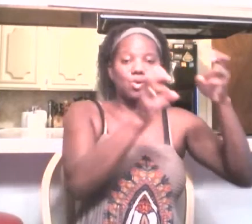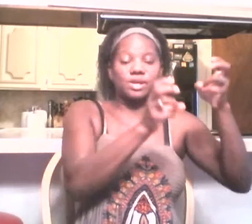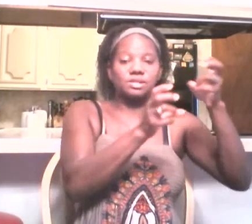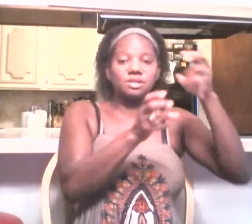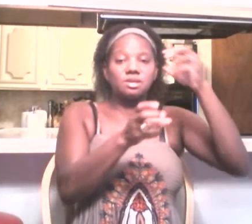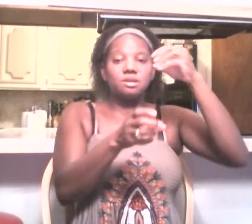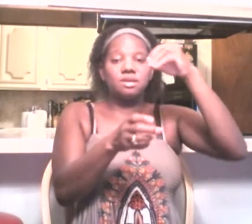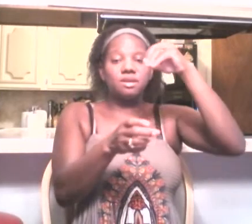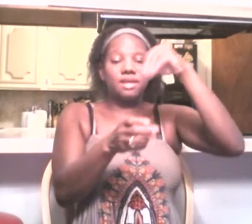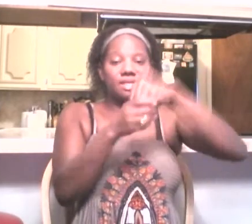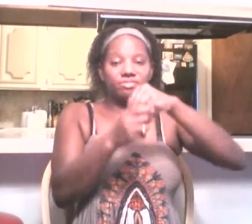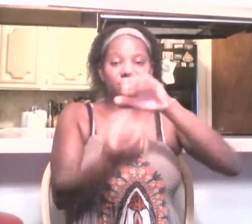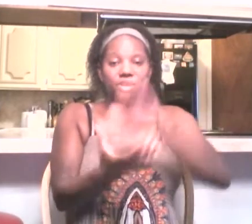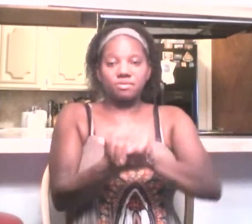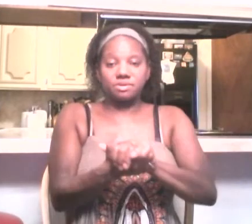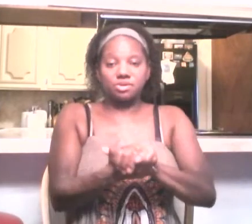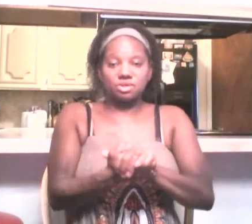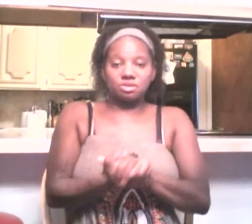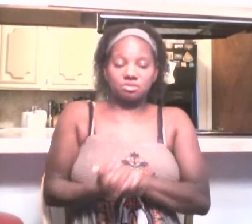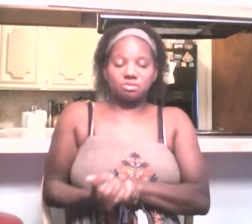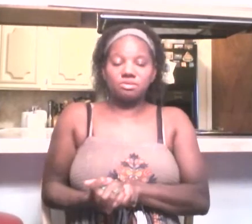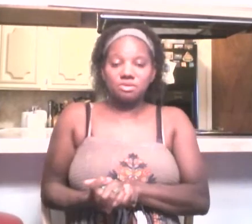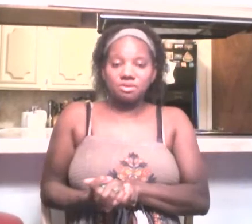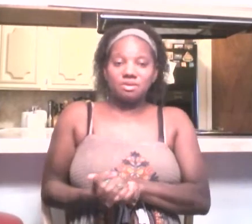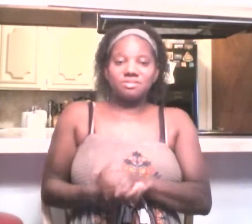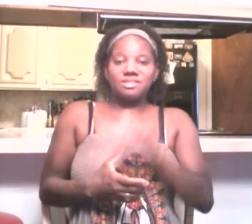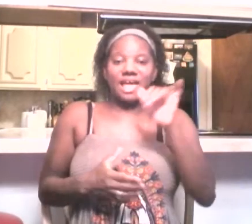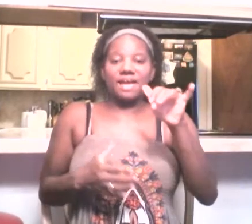categories in the marriage that